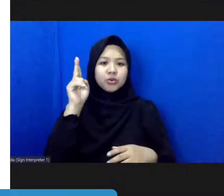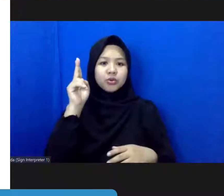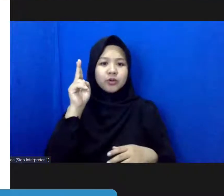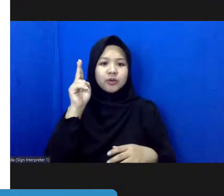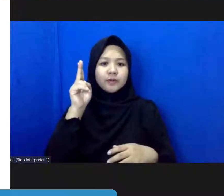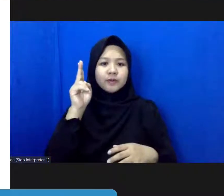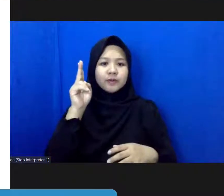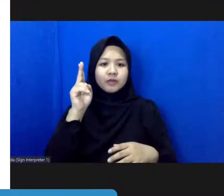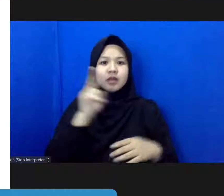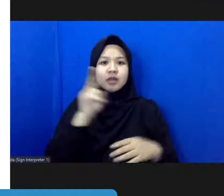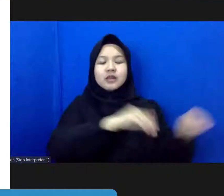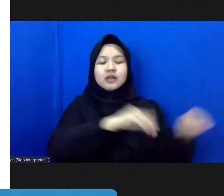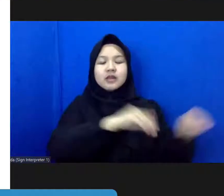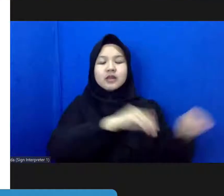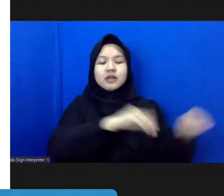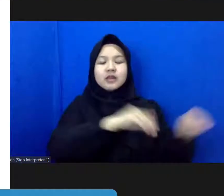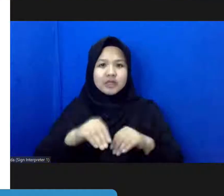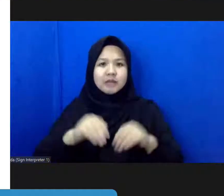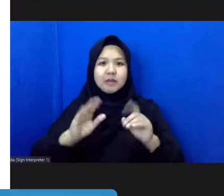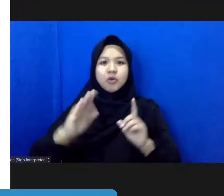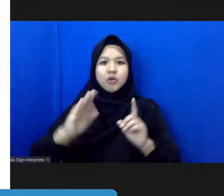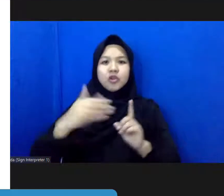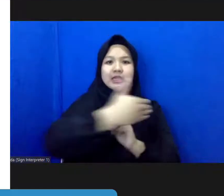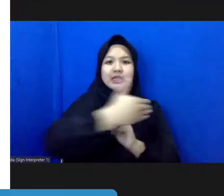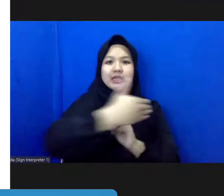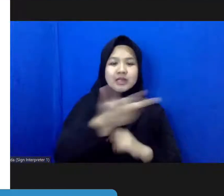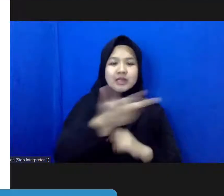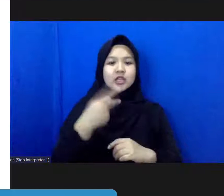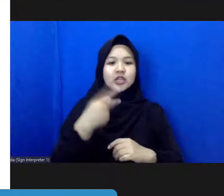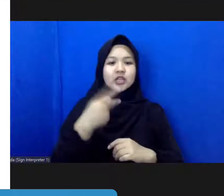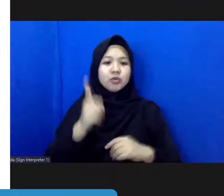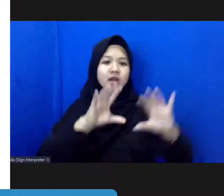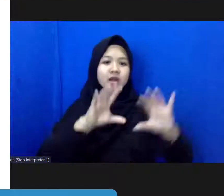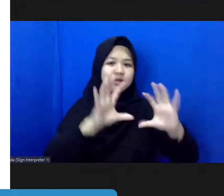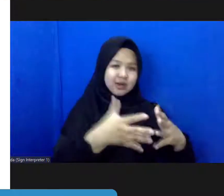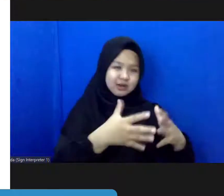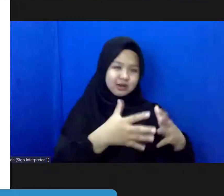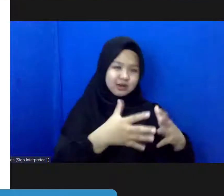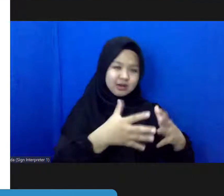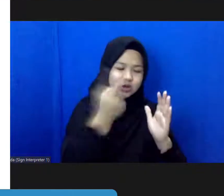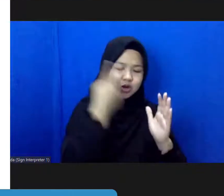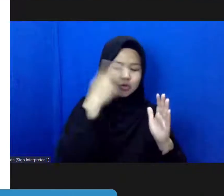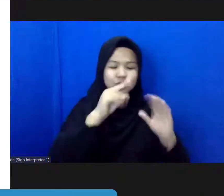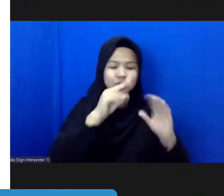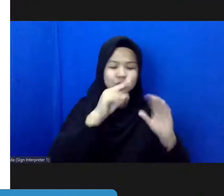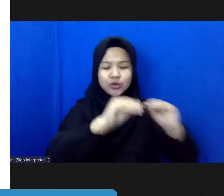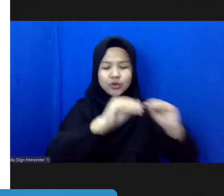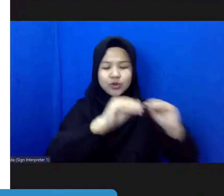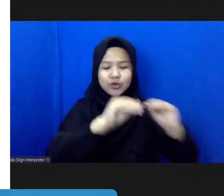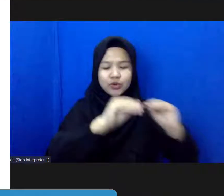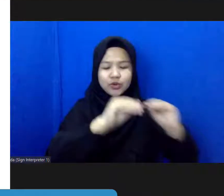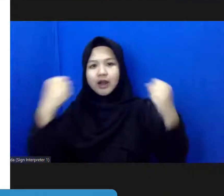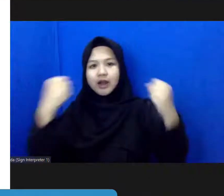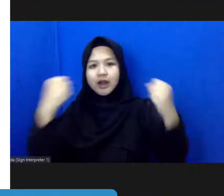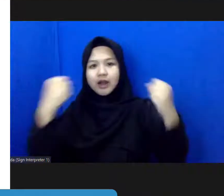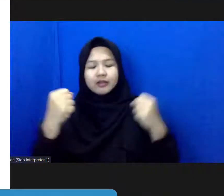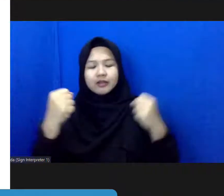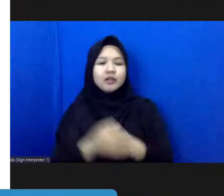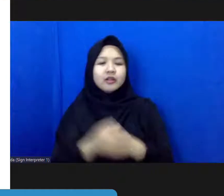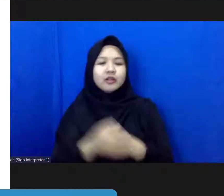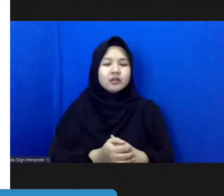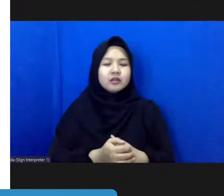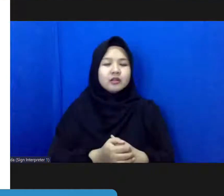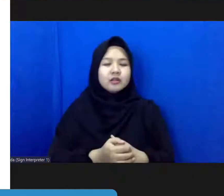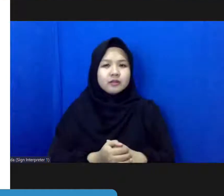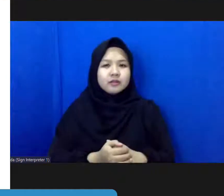displacement and protection. We have a national cluster for education, for health, and of course, this is